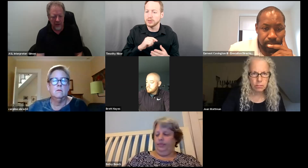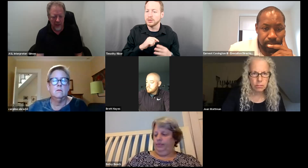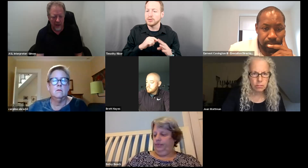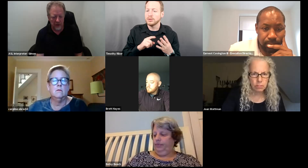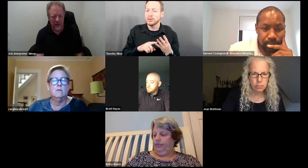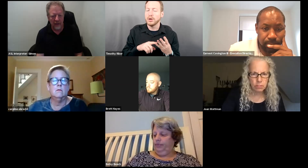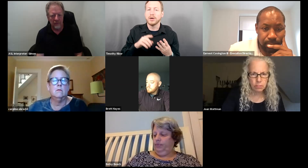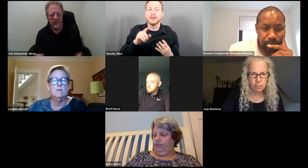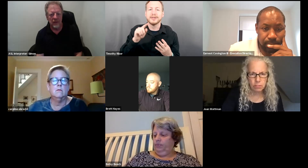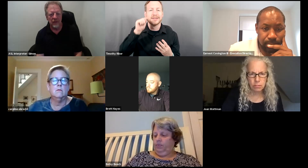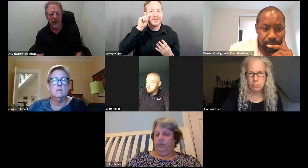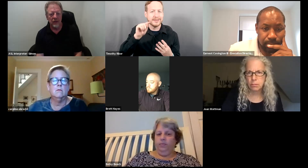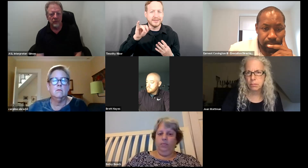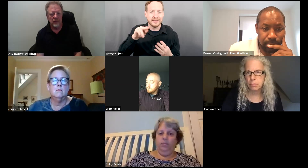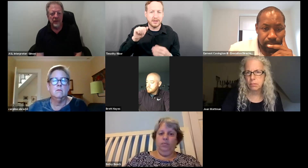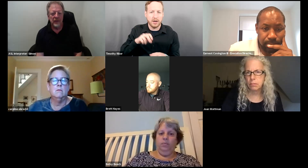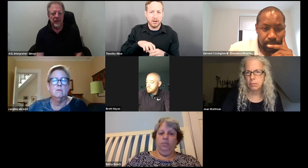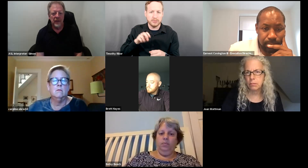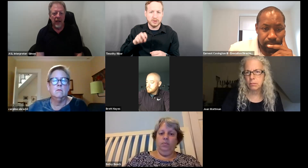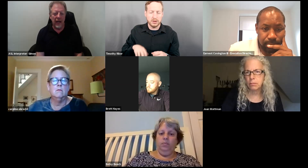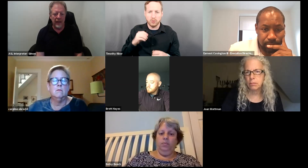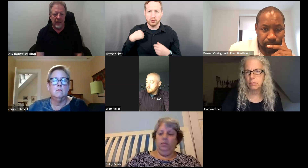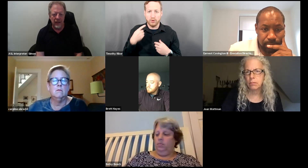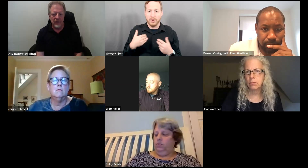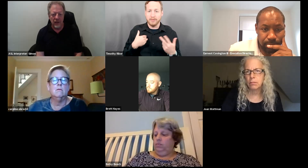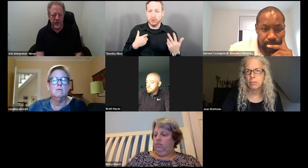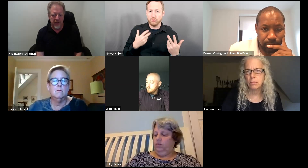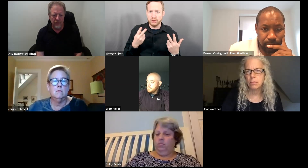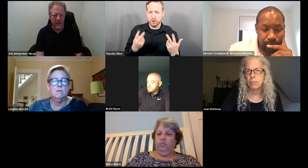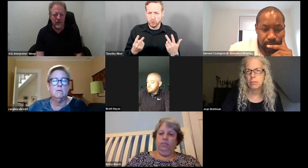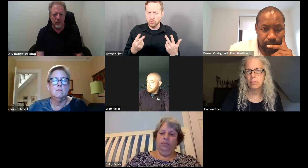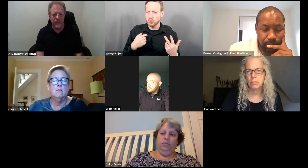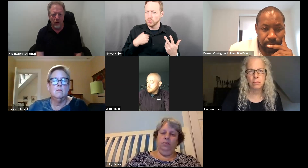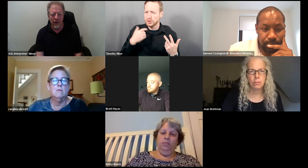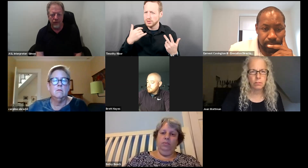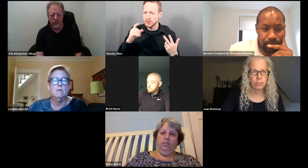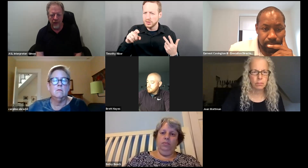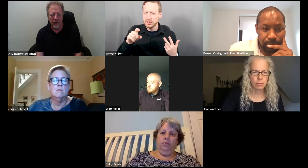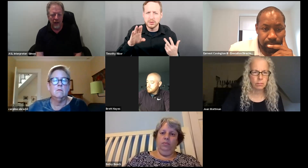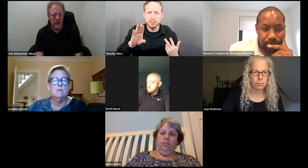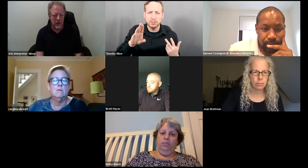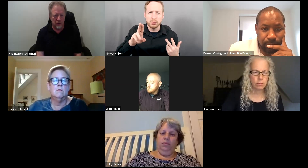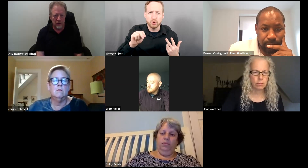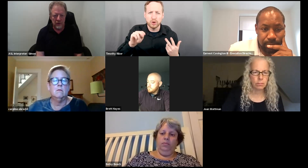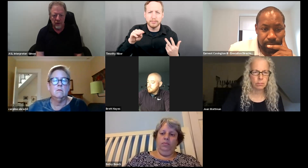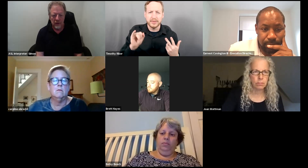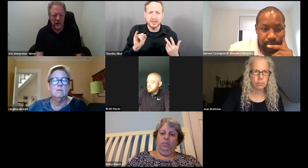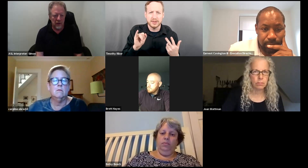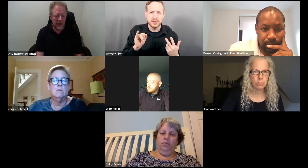Okay, she did it on chat. Okay. And Tina is going to abstain from that. So far we have 3 and